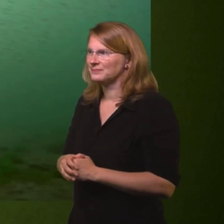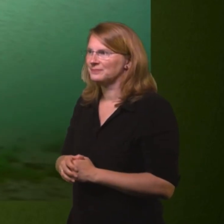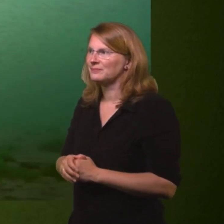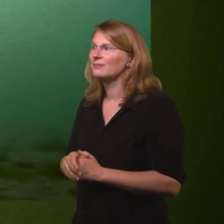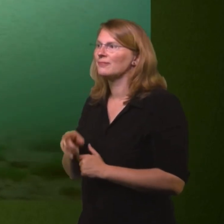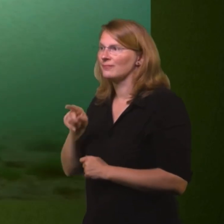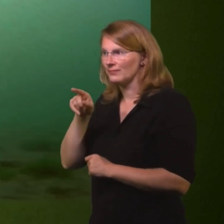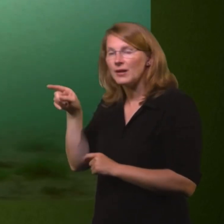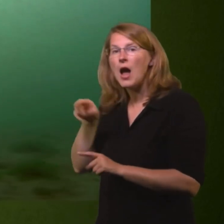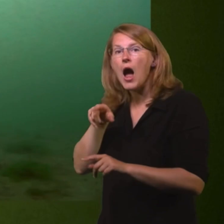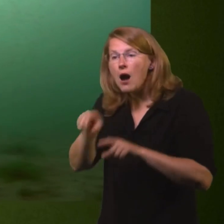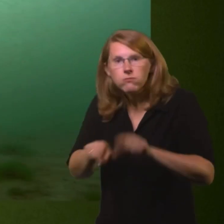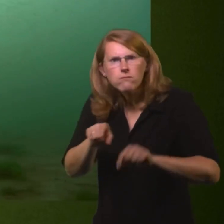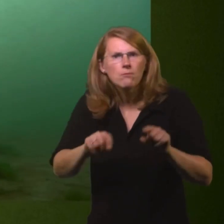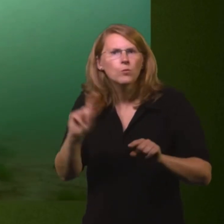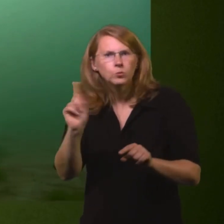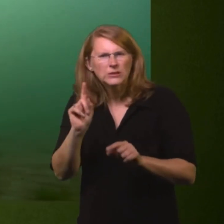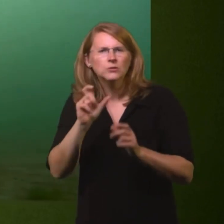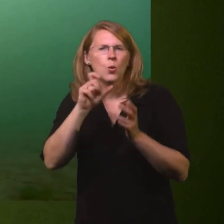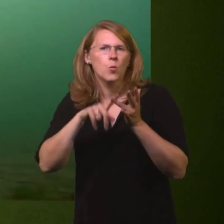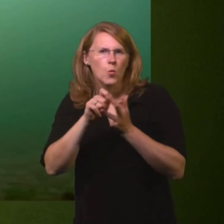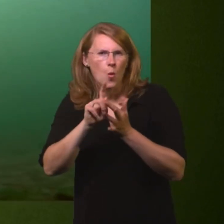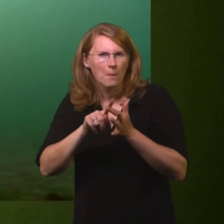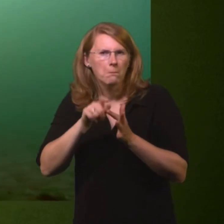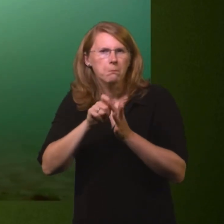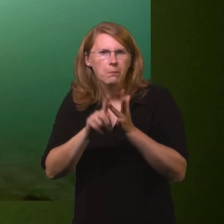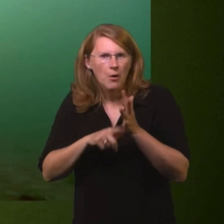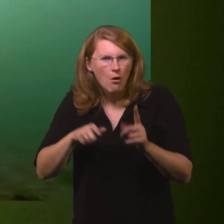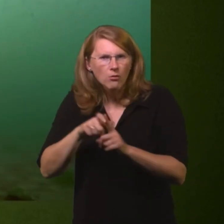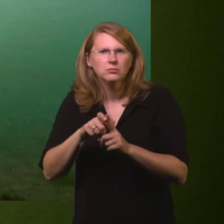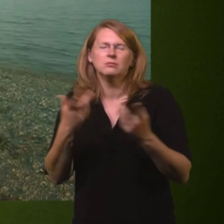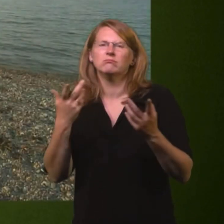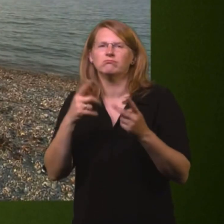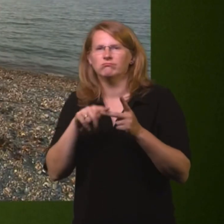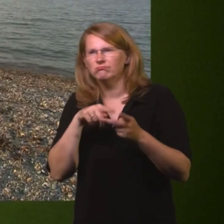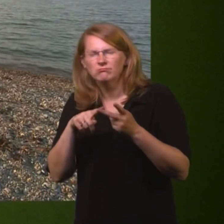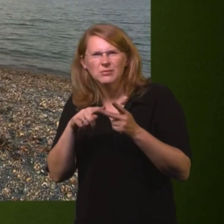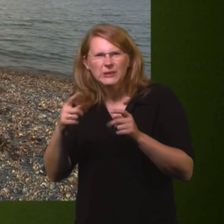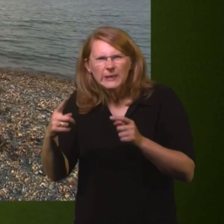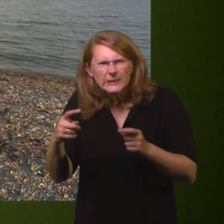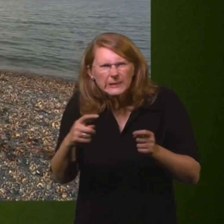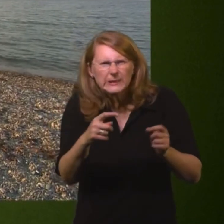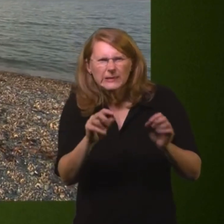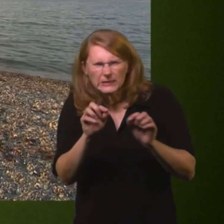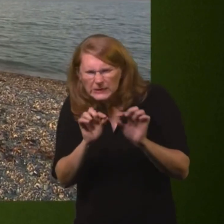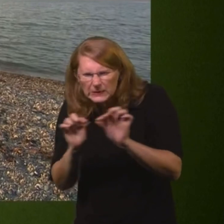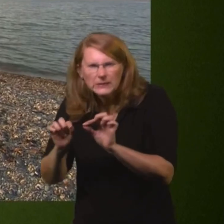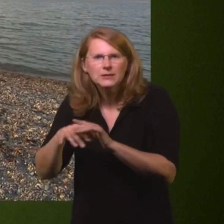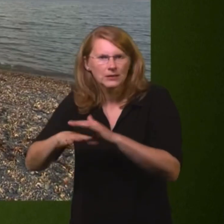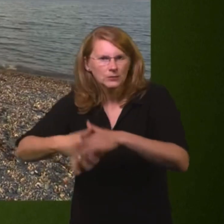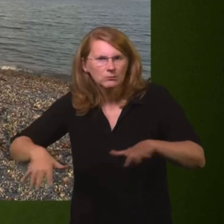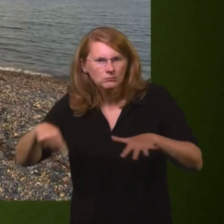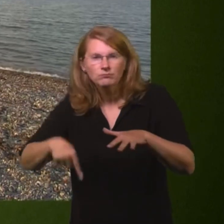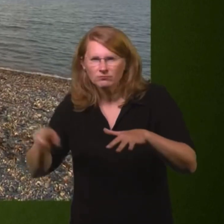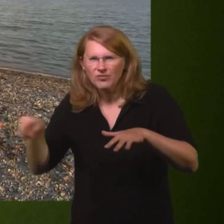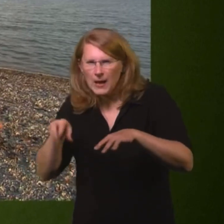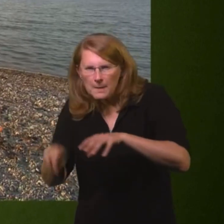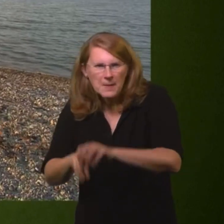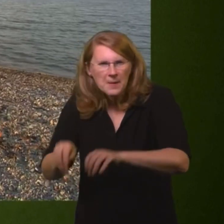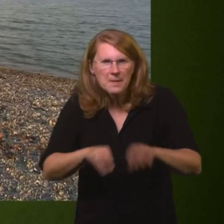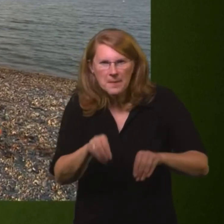water column. They'll be feeding mostly on copepods, tiny little crustaceans that are in the water column. So